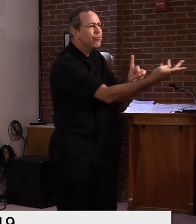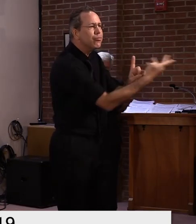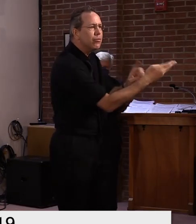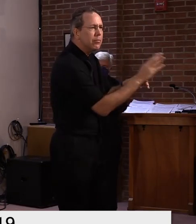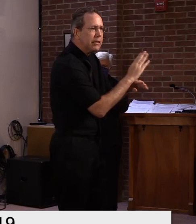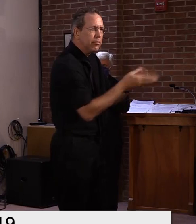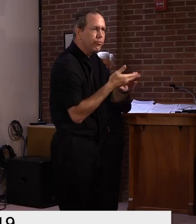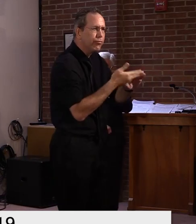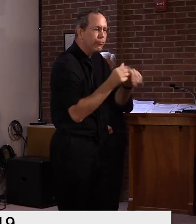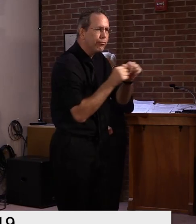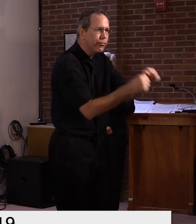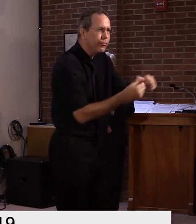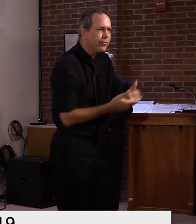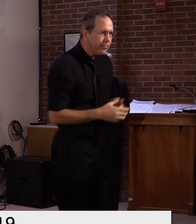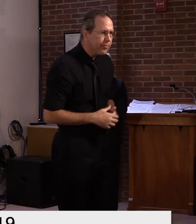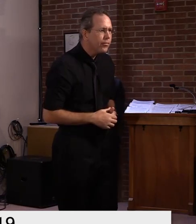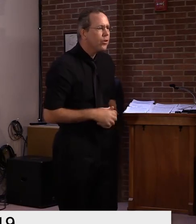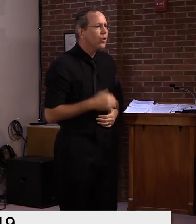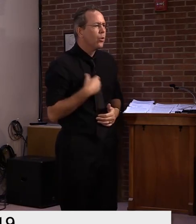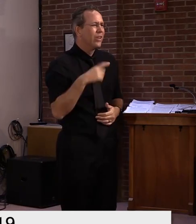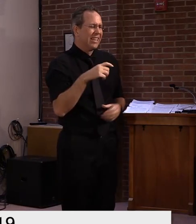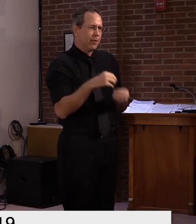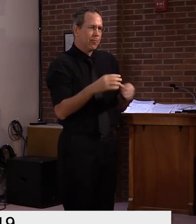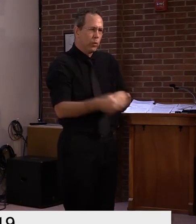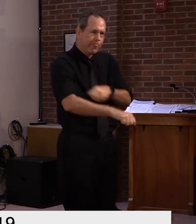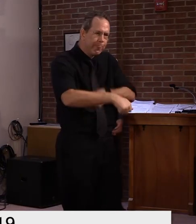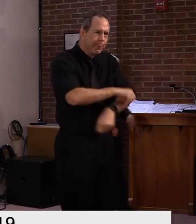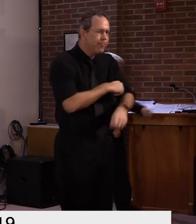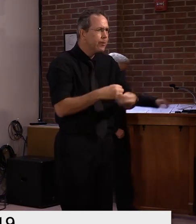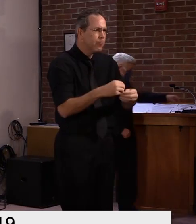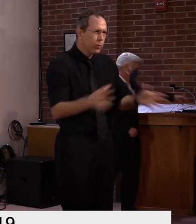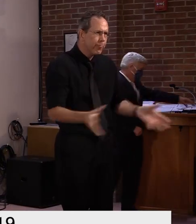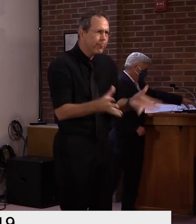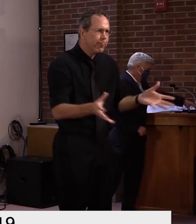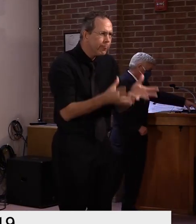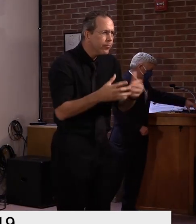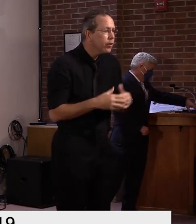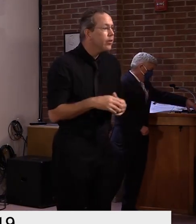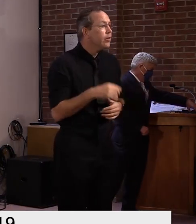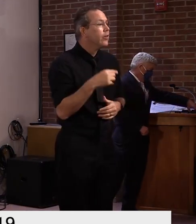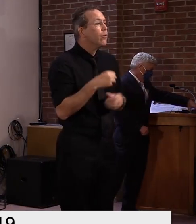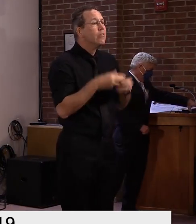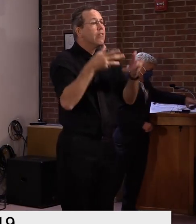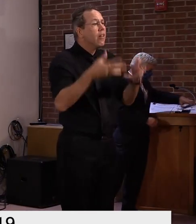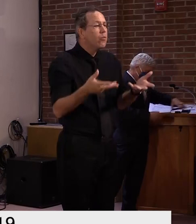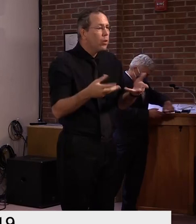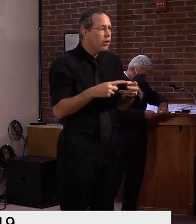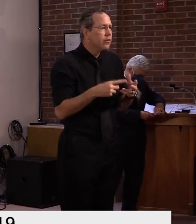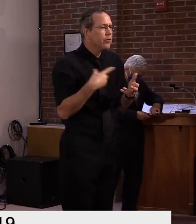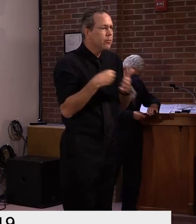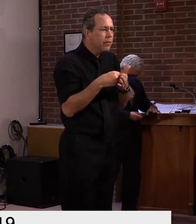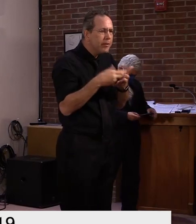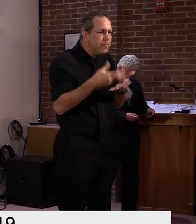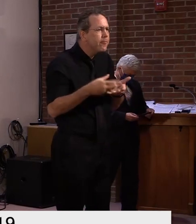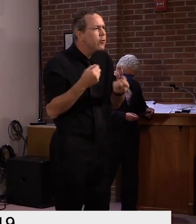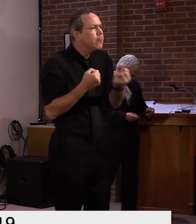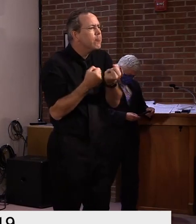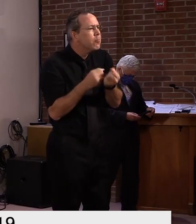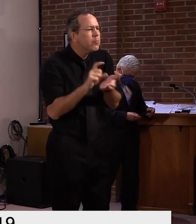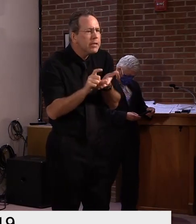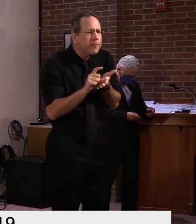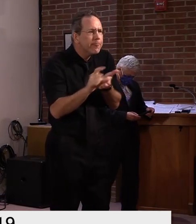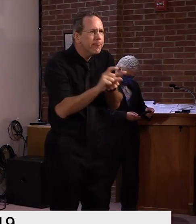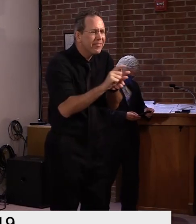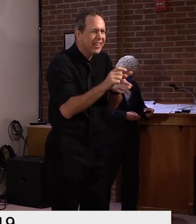need to do more. So we need to use the money we have left to make additional investments for economic recovery. It's the